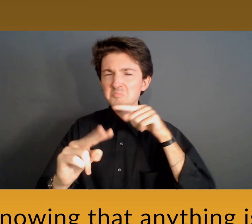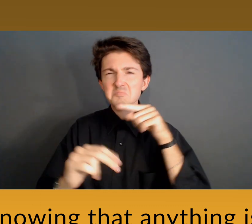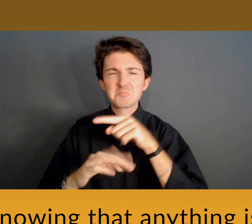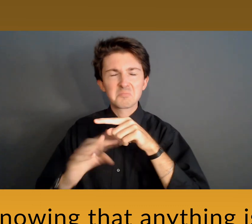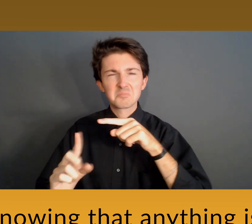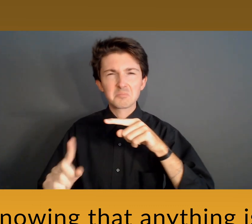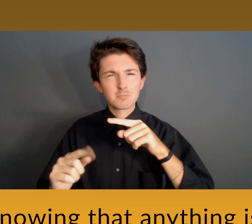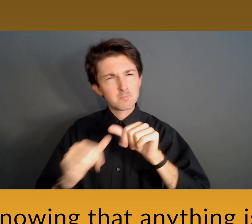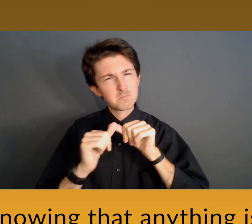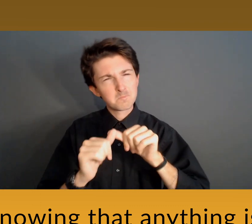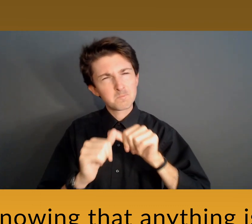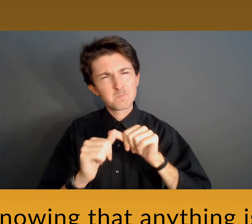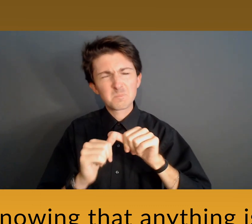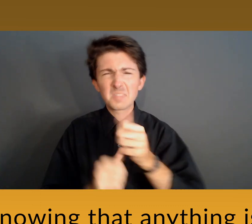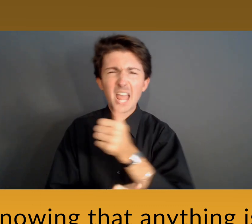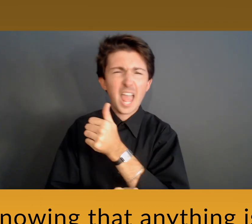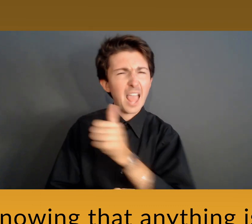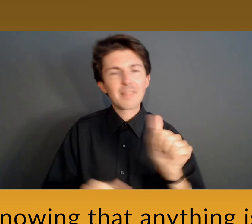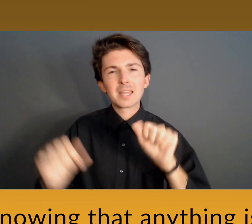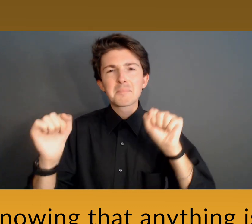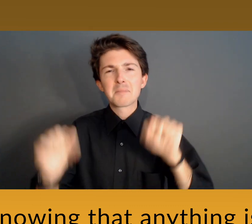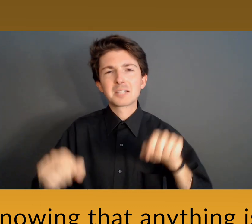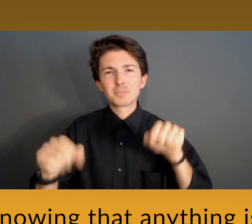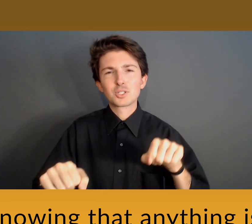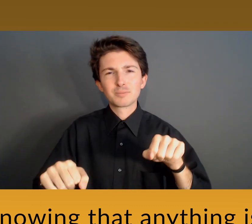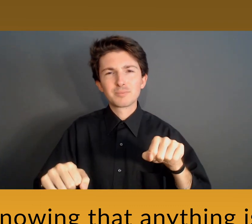knowing that anything is possible.